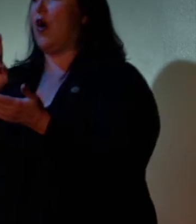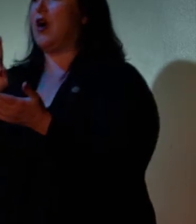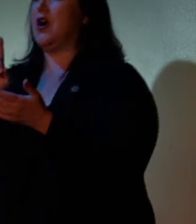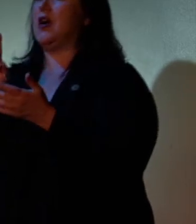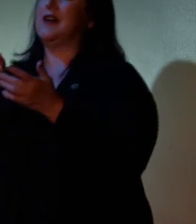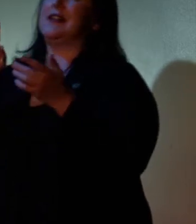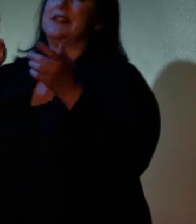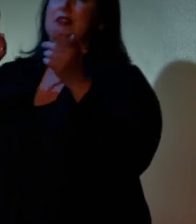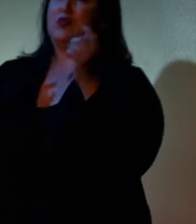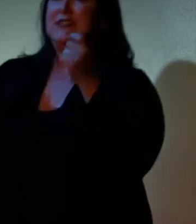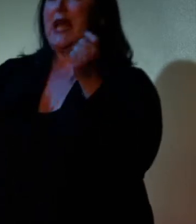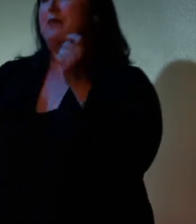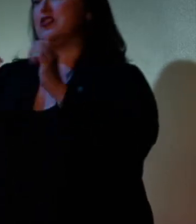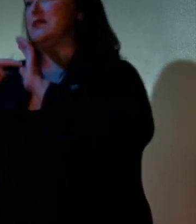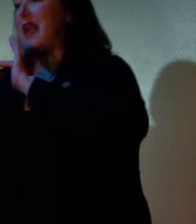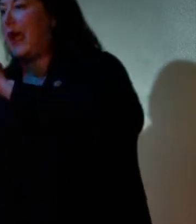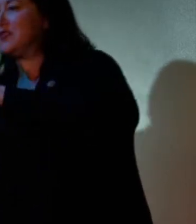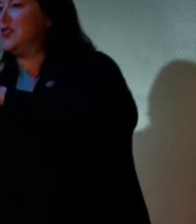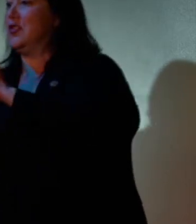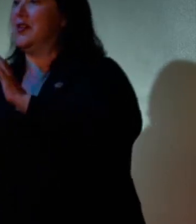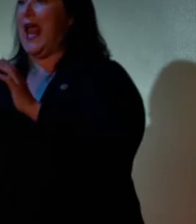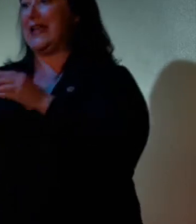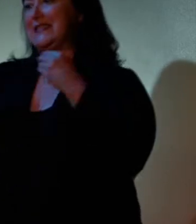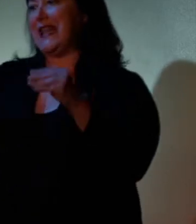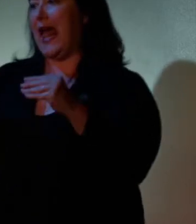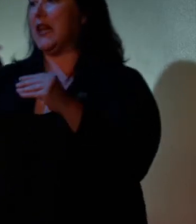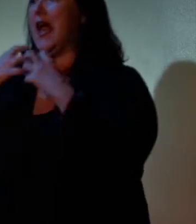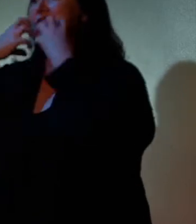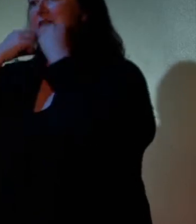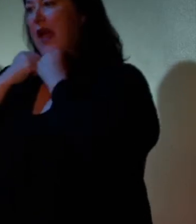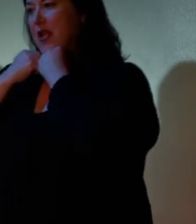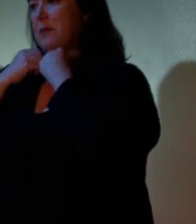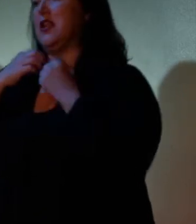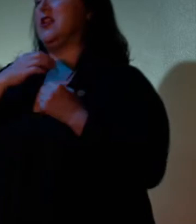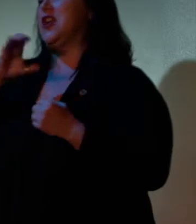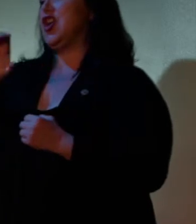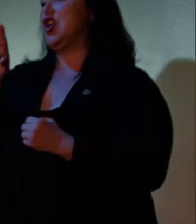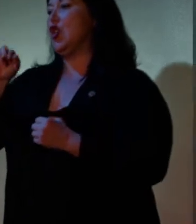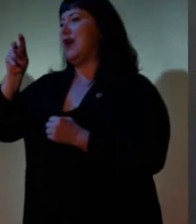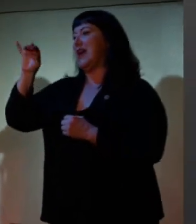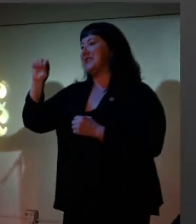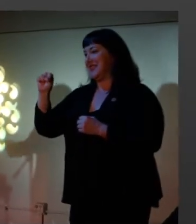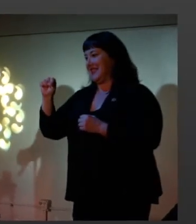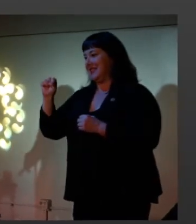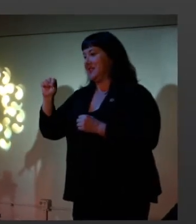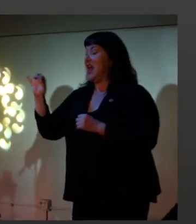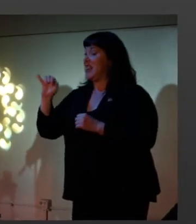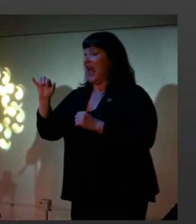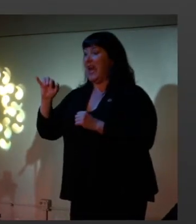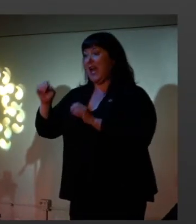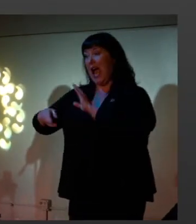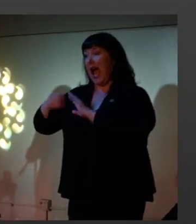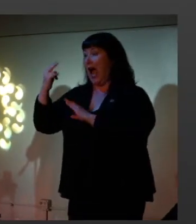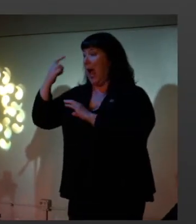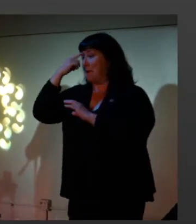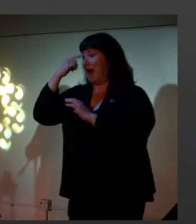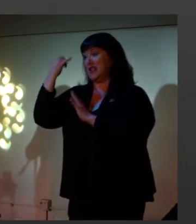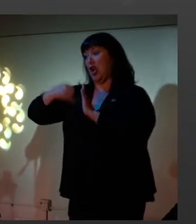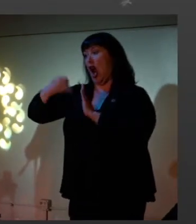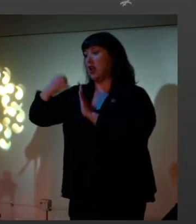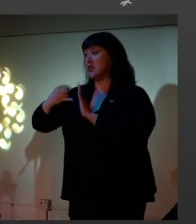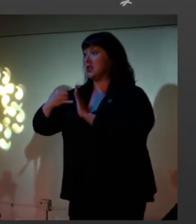exhibition, and sale of valuable curiosities. Things like high-minded art. We're going to make the art yell something.